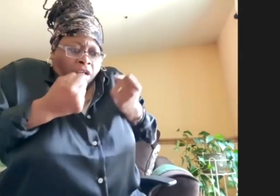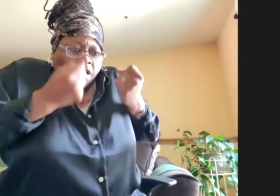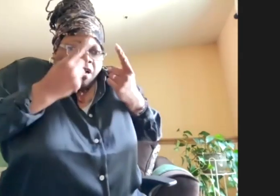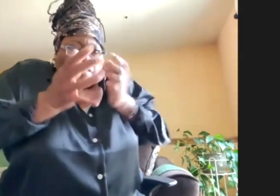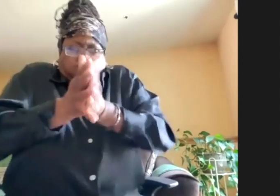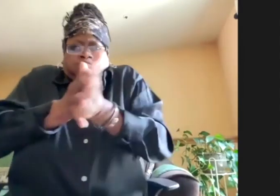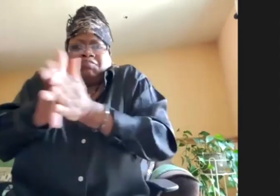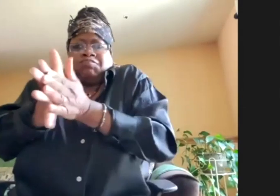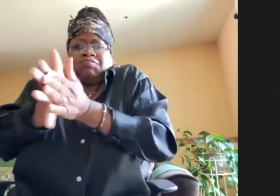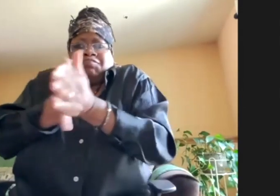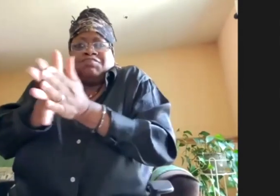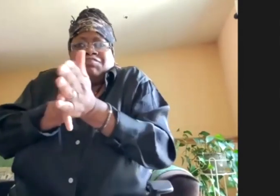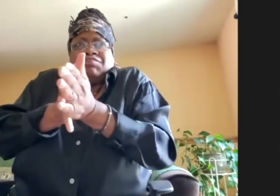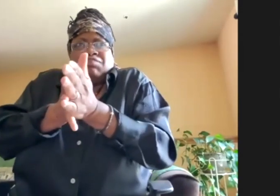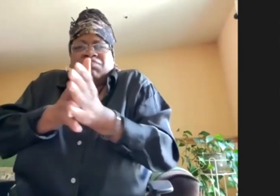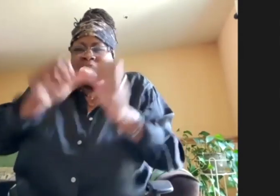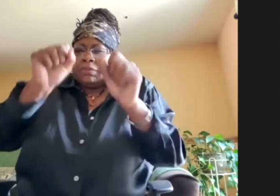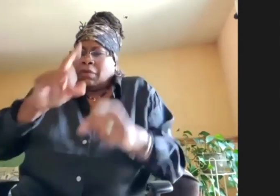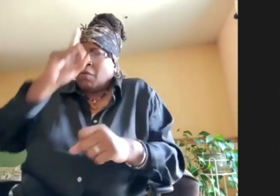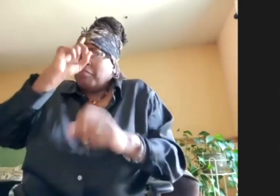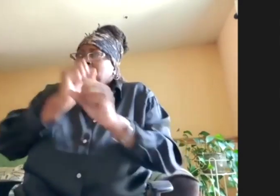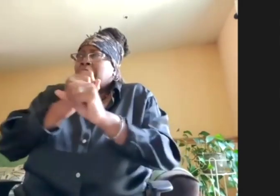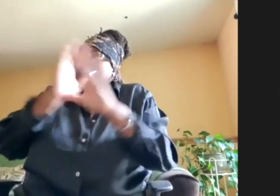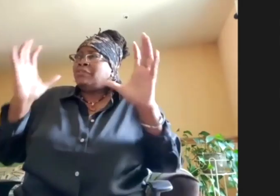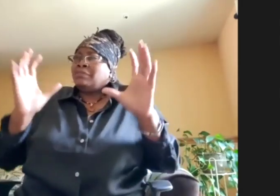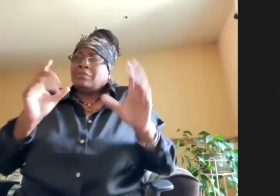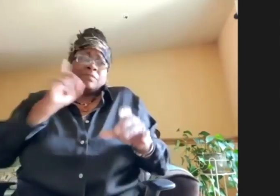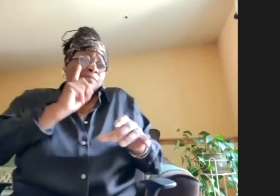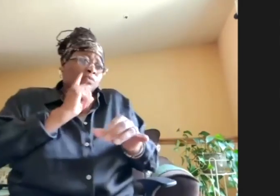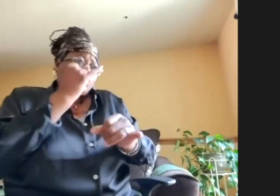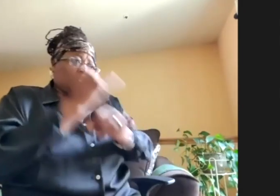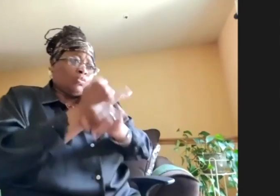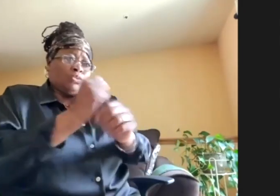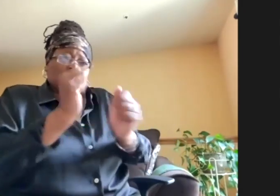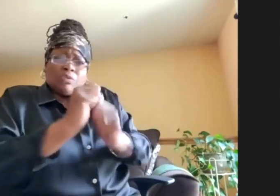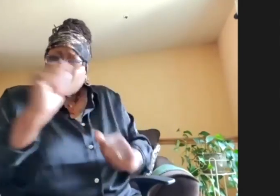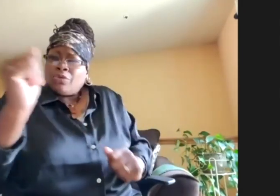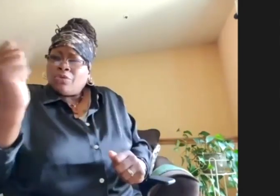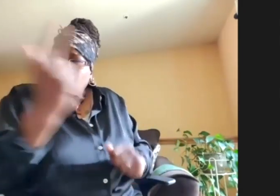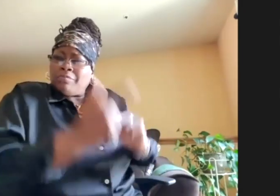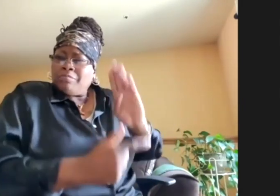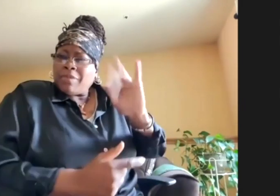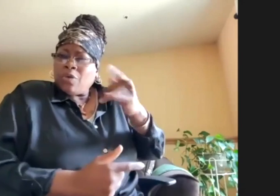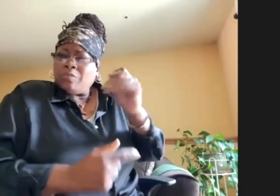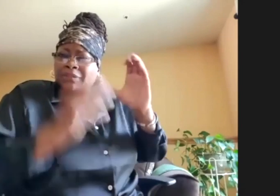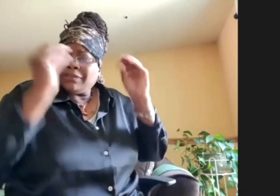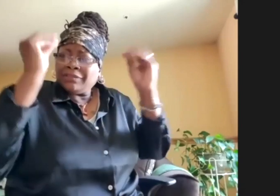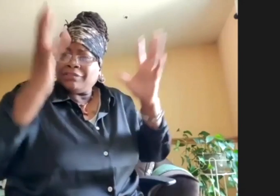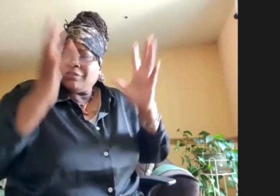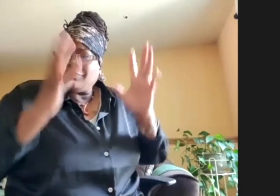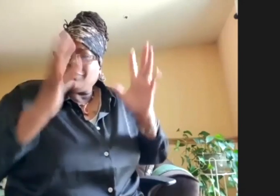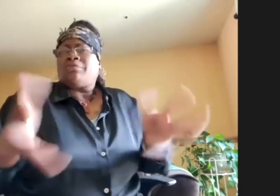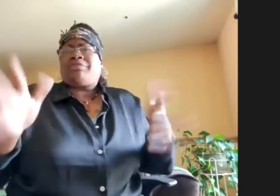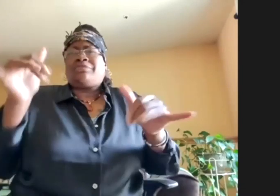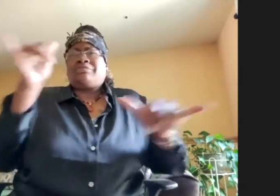history is not related to us. If we see ourselves printed in books, definitely that would cause students to be more